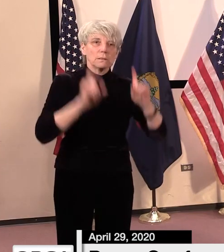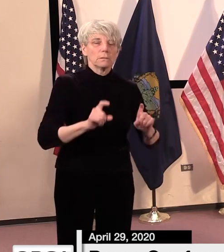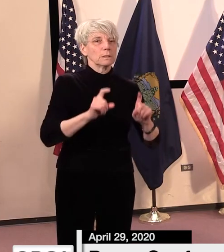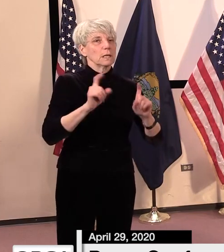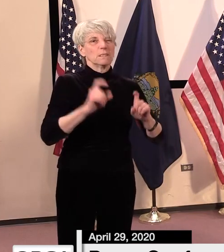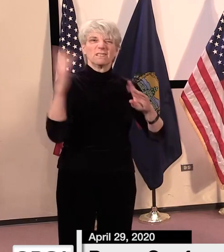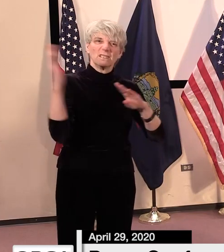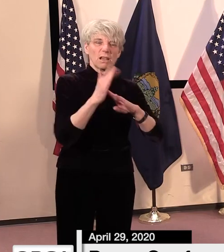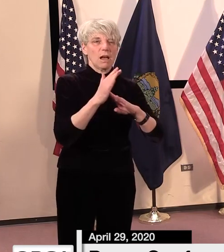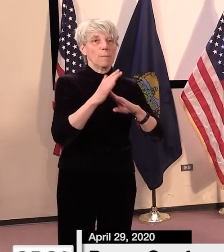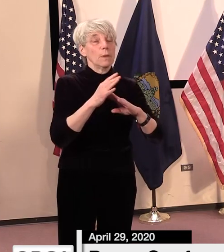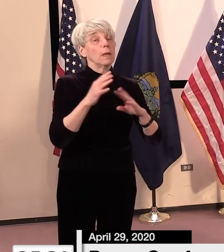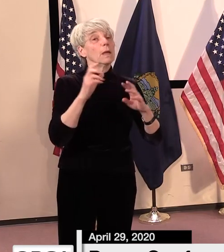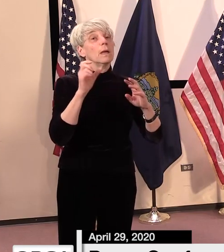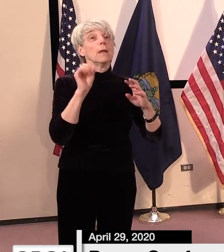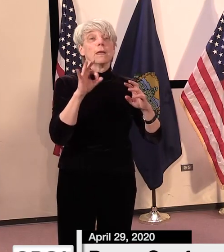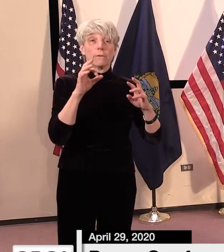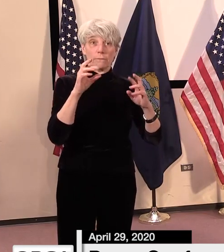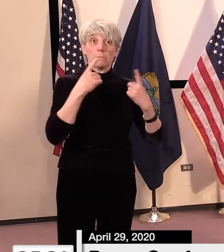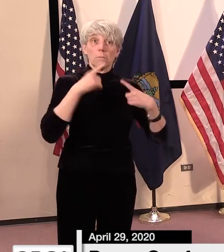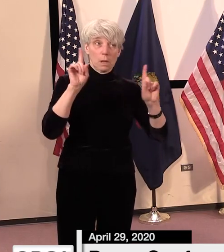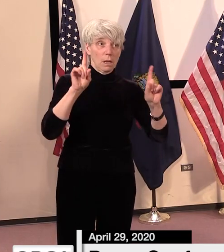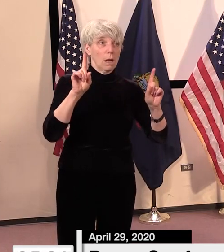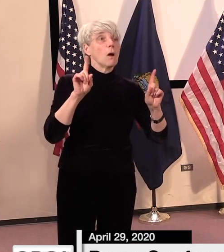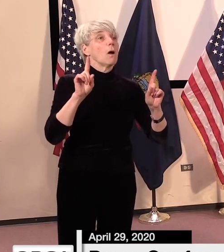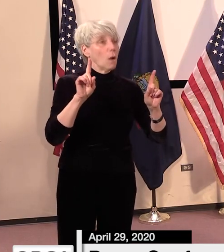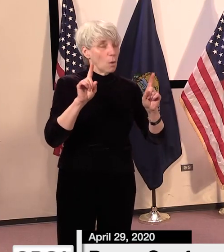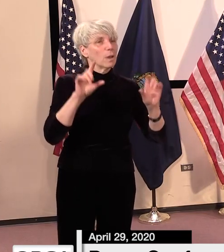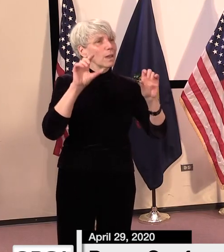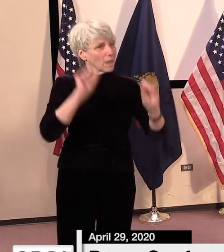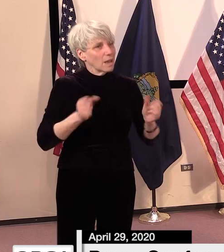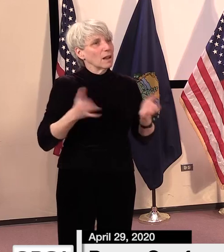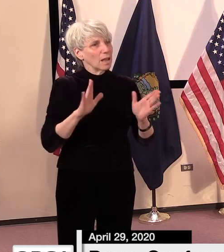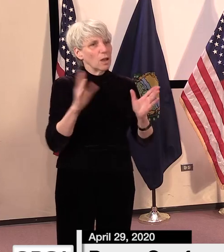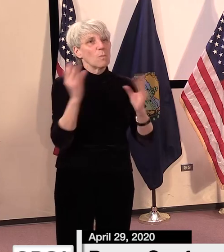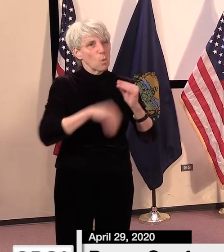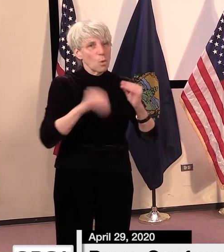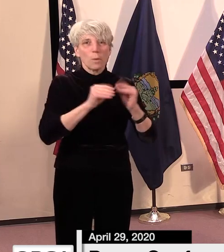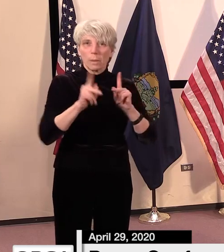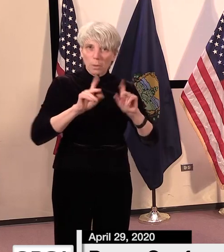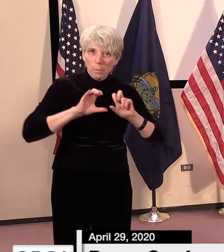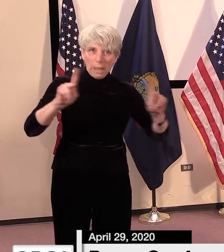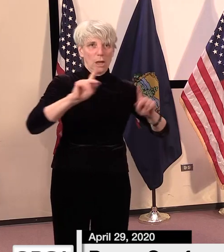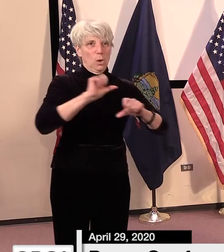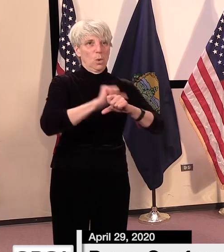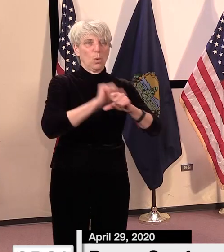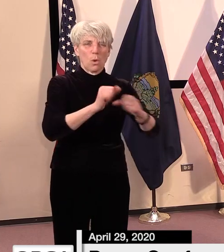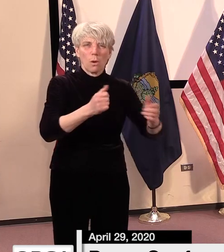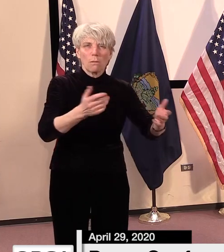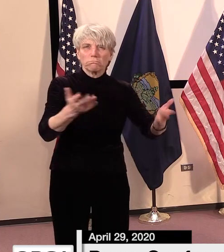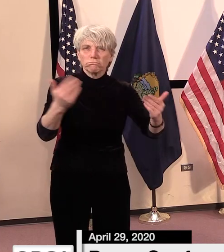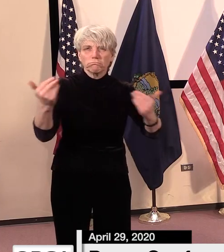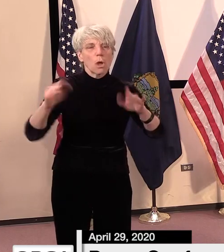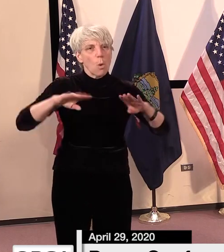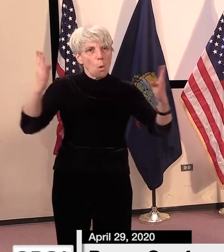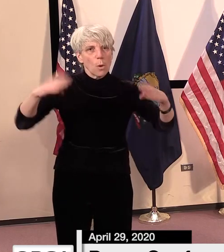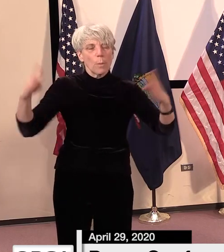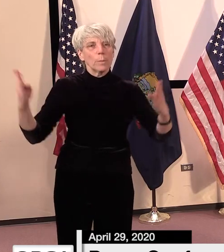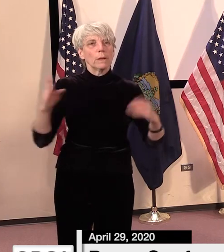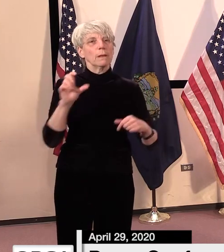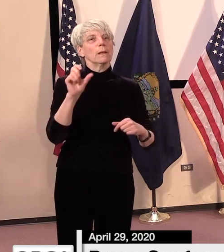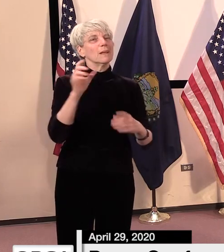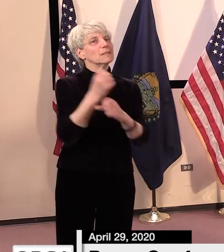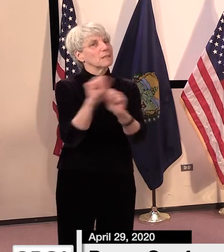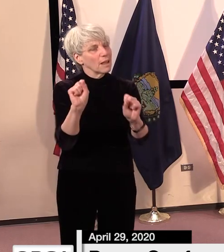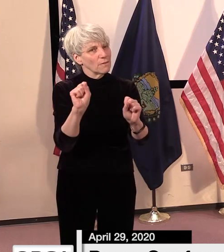out, we can start opening up the economy that makes sense for us while protecting Vermonters by